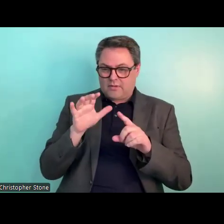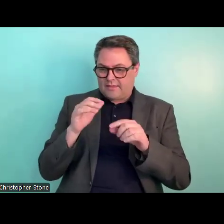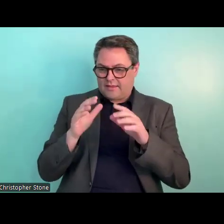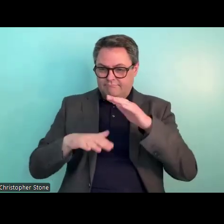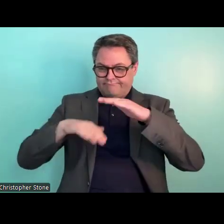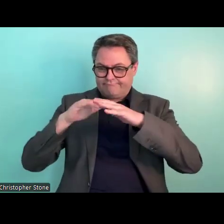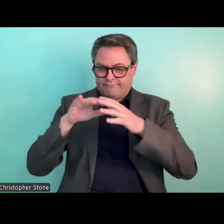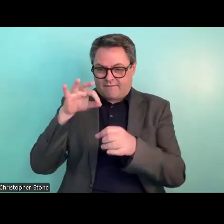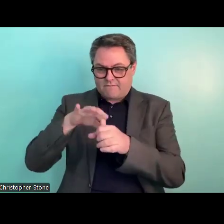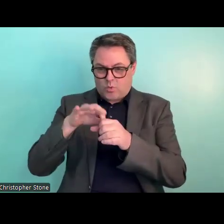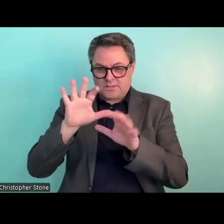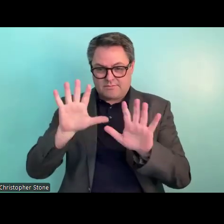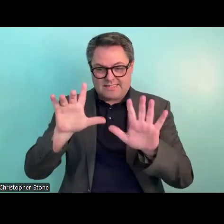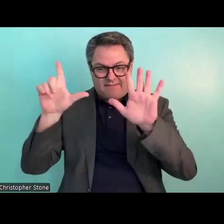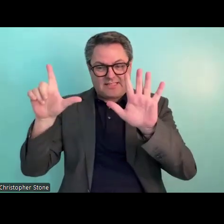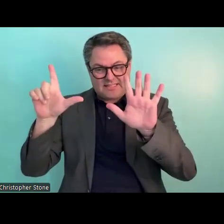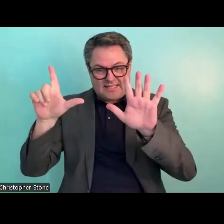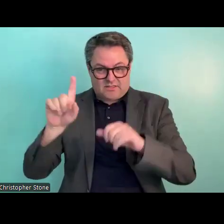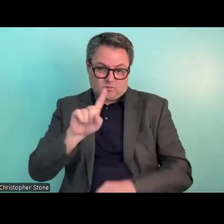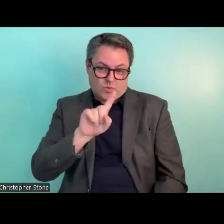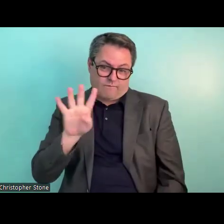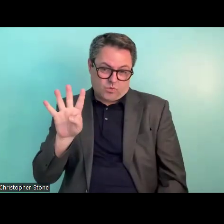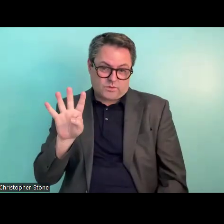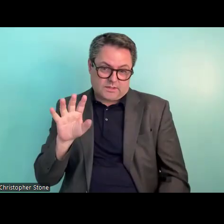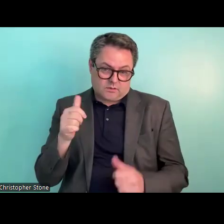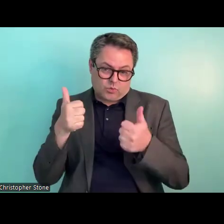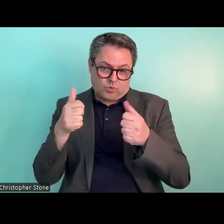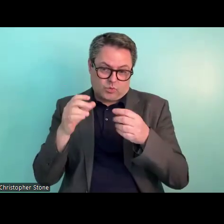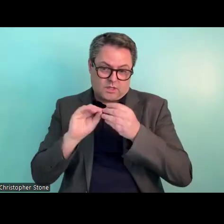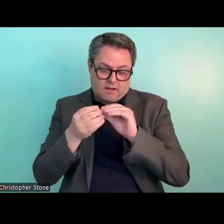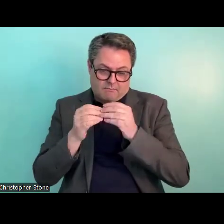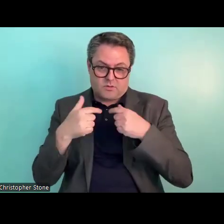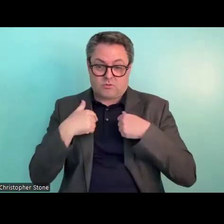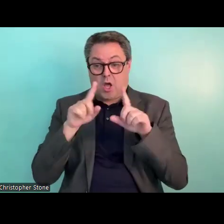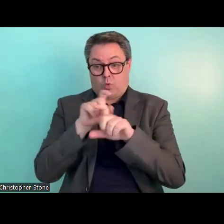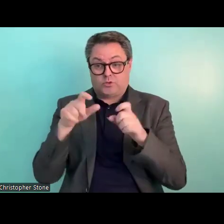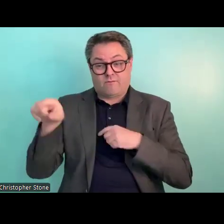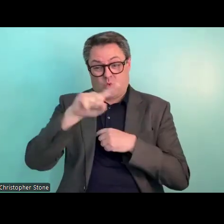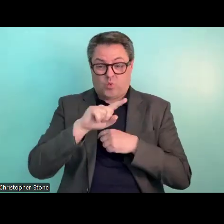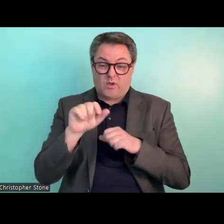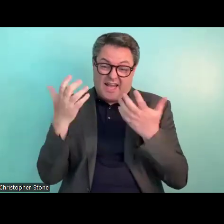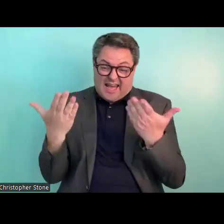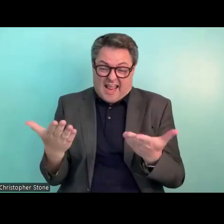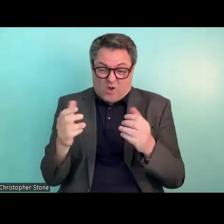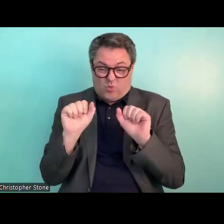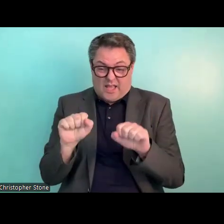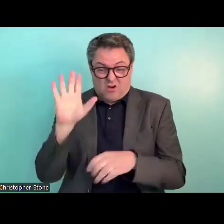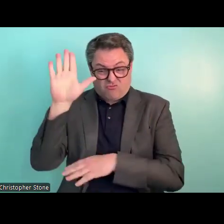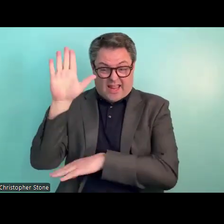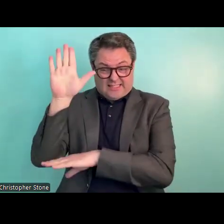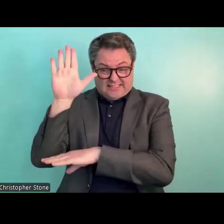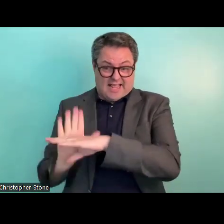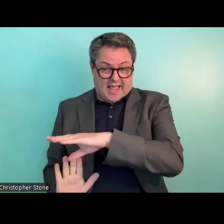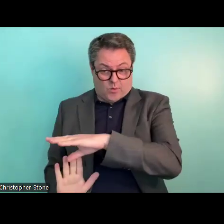Okay, so 14, I think, from 17 whose votes we've received. I think that's a good enough number. So I